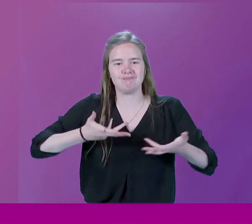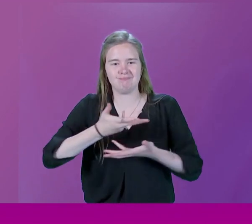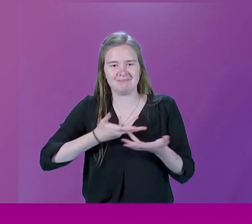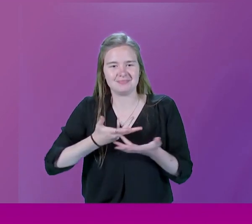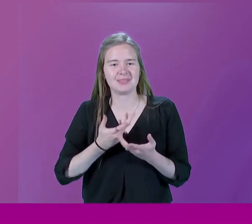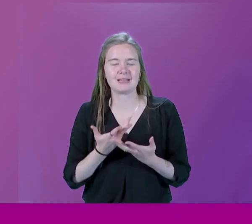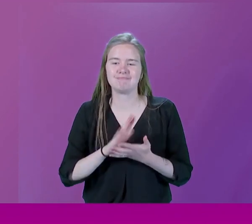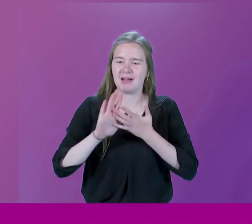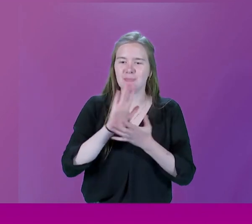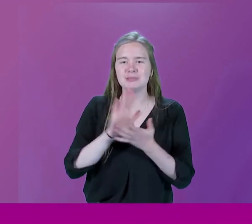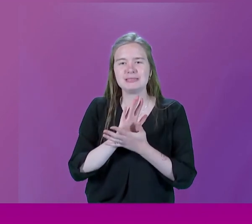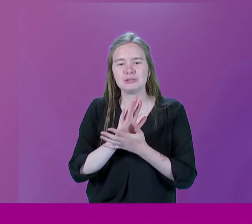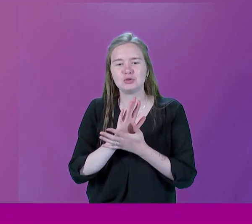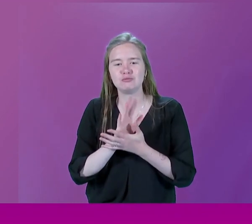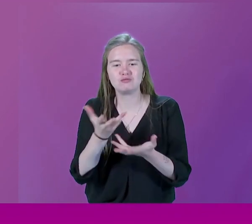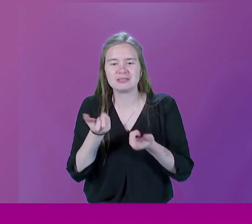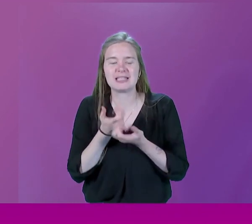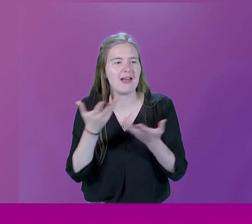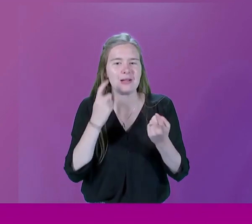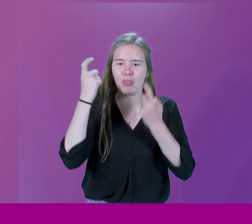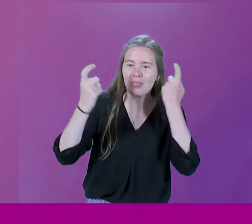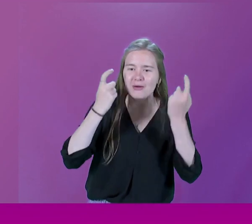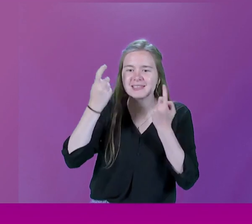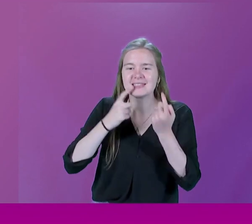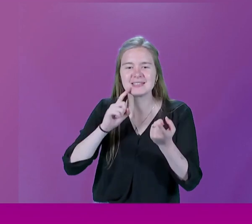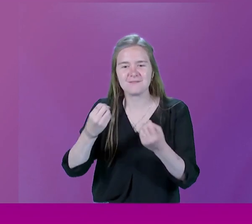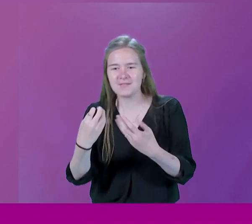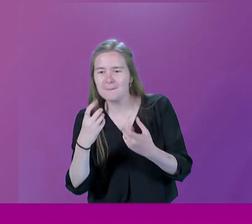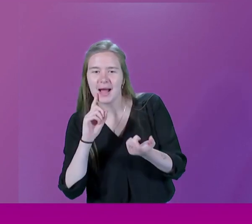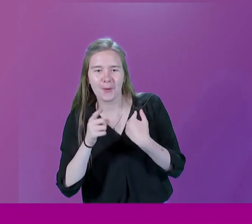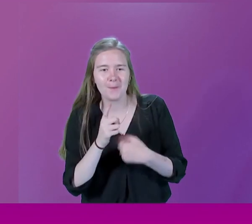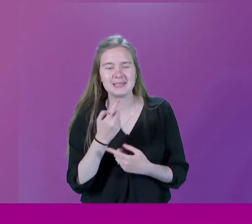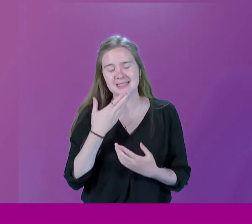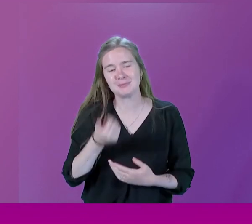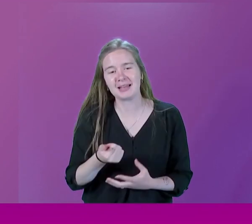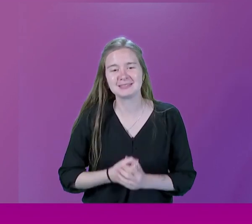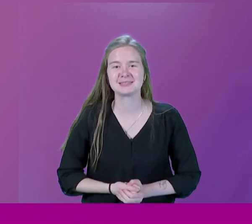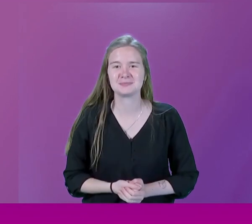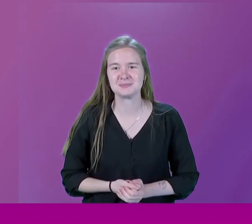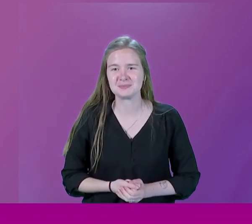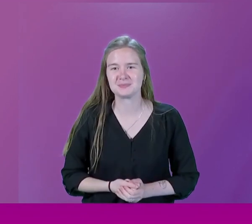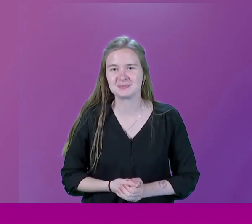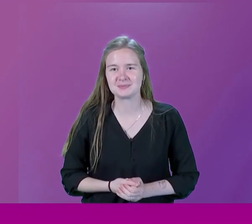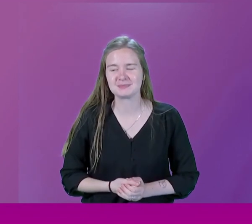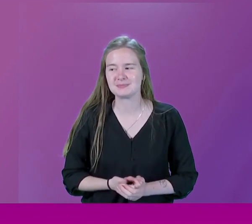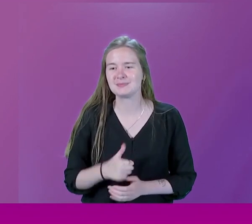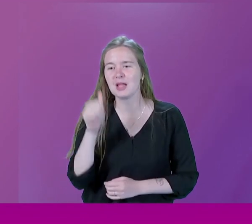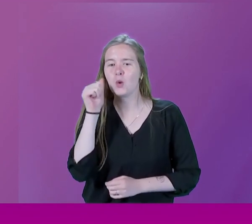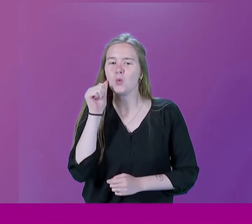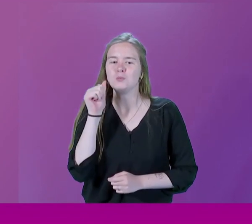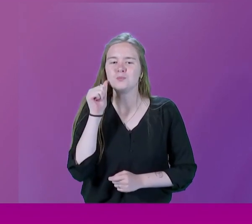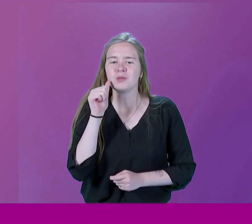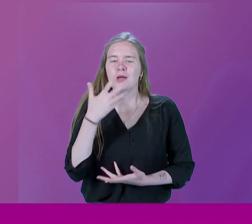and I'm delighted to receive any thoughts and feedback along the way. You know, I think the thing